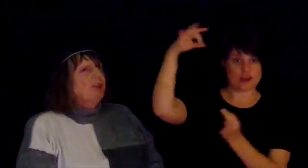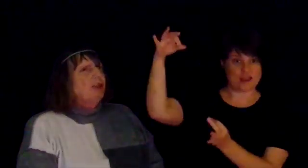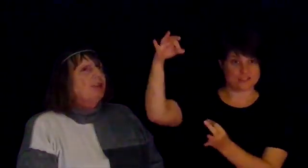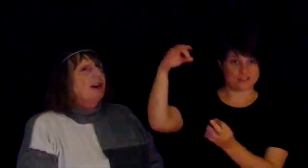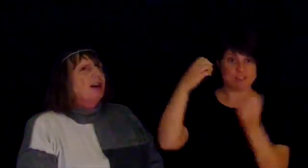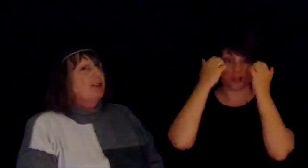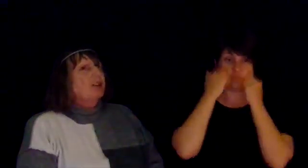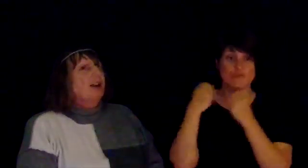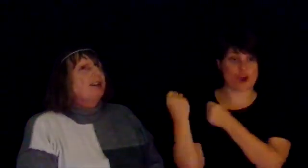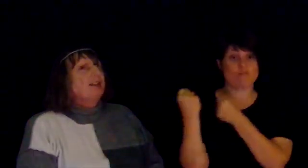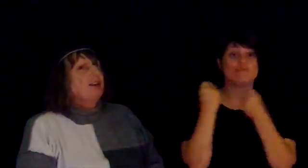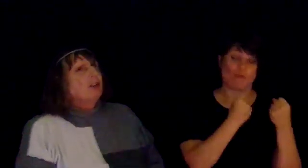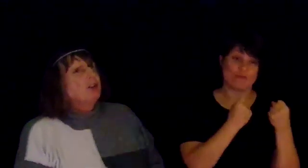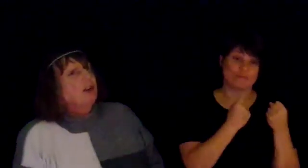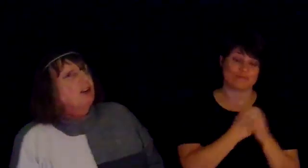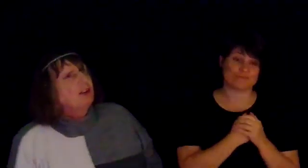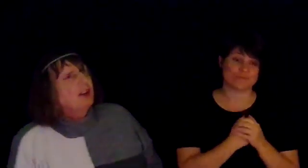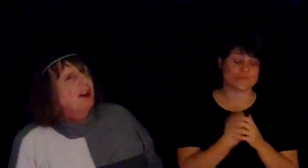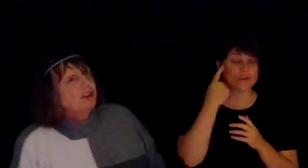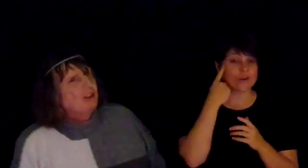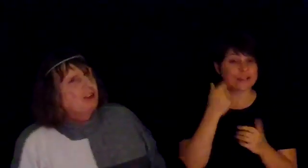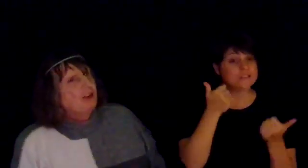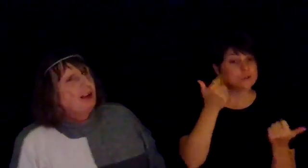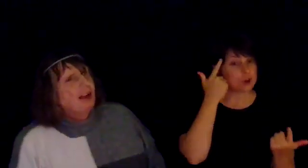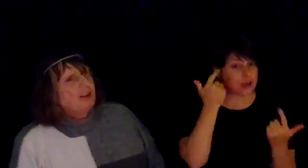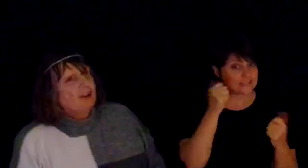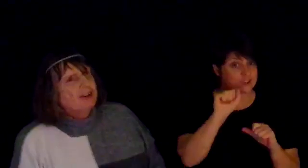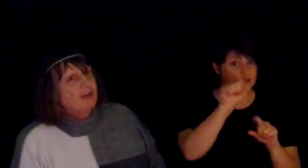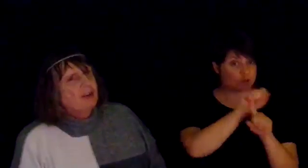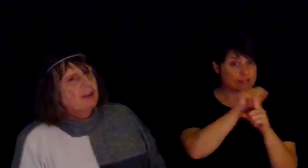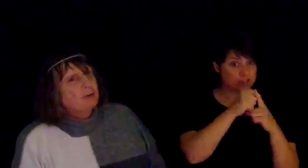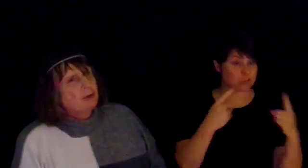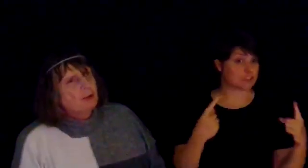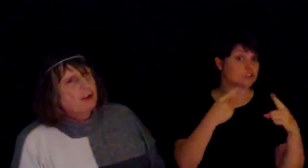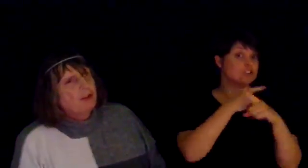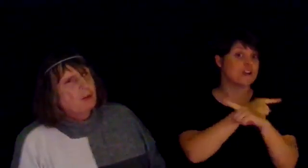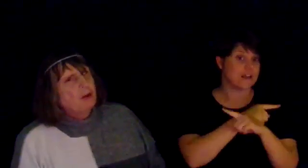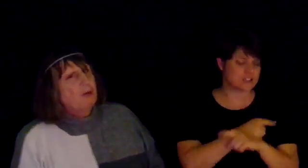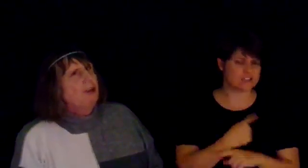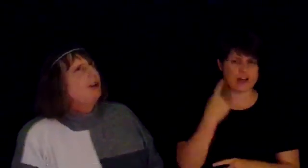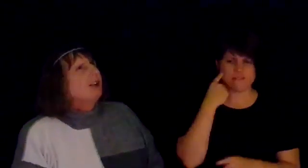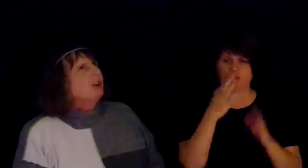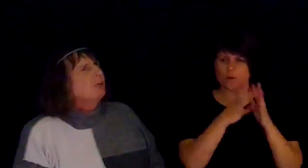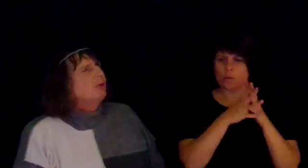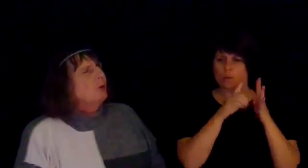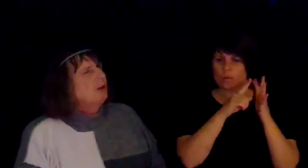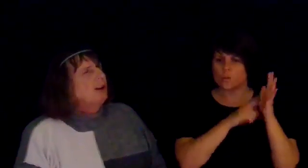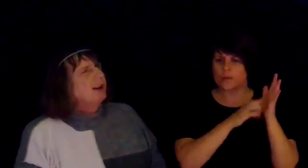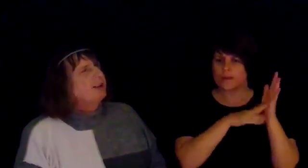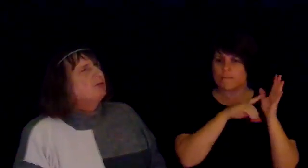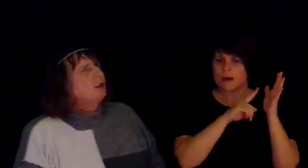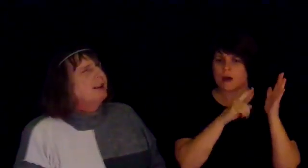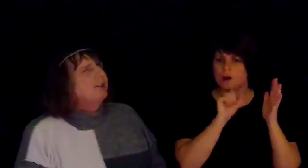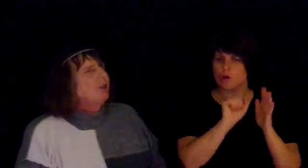idea if there are changes in your circumstances, as I think someone said before, I think it was Wilma said